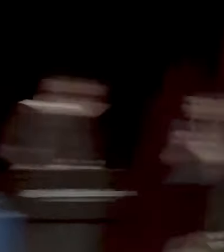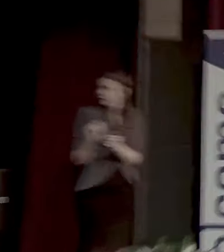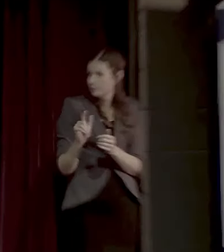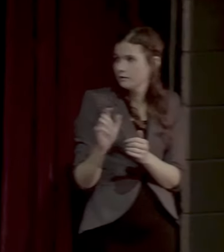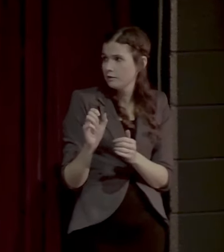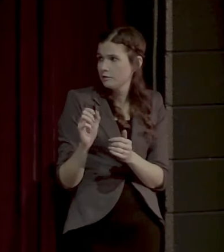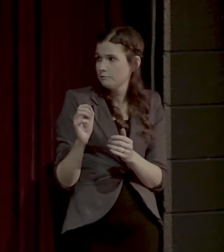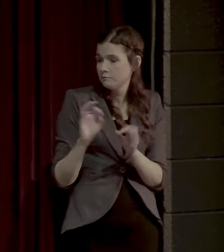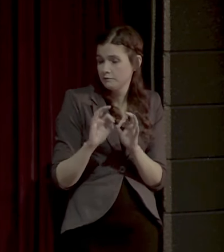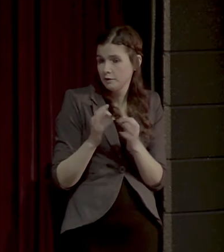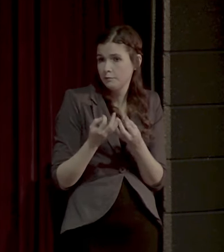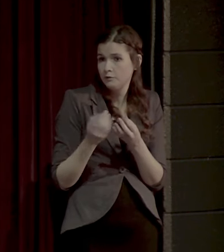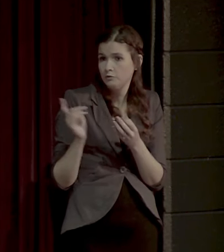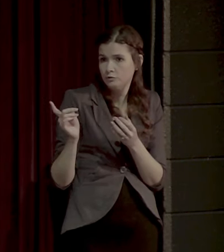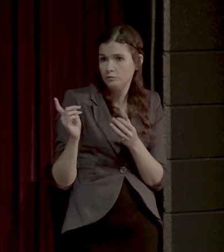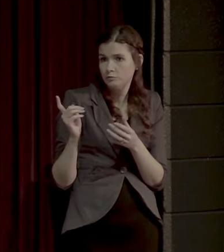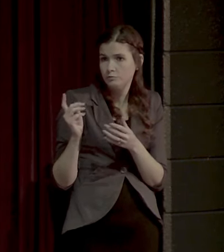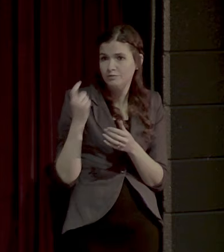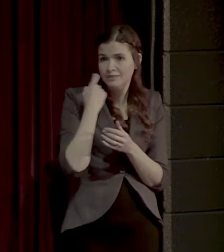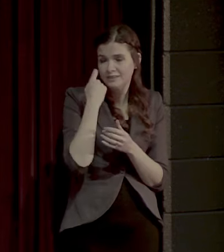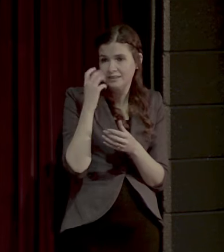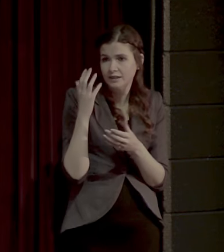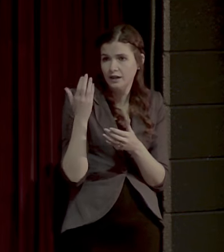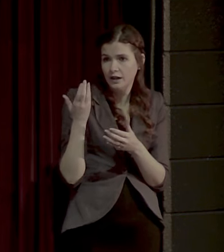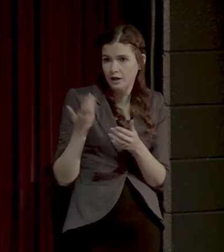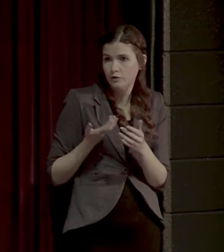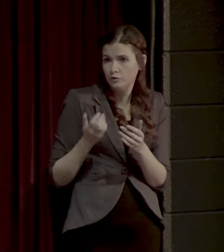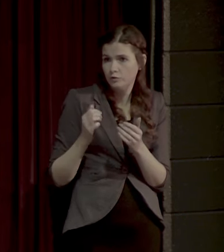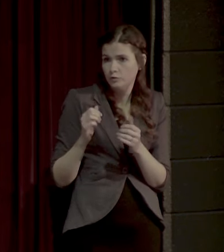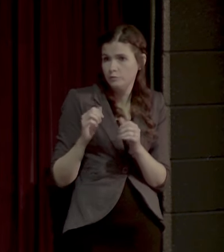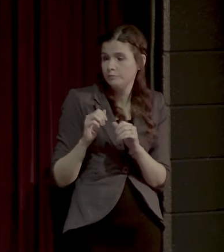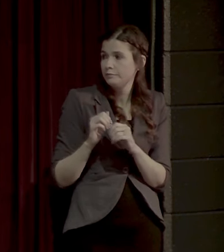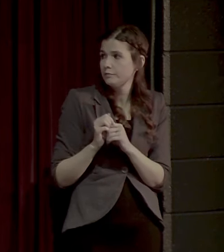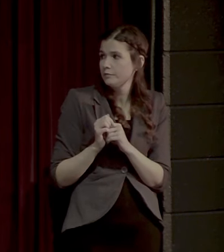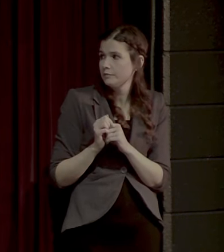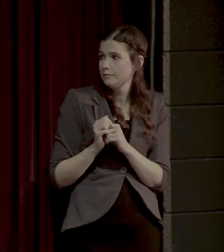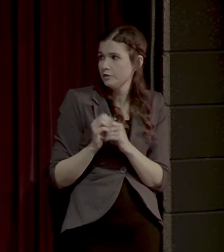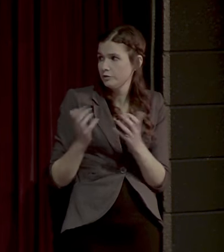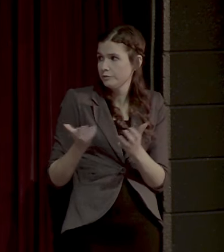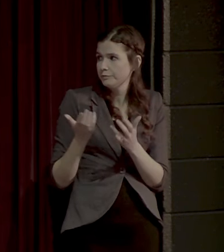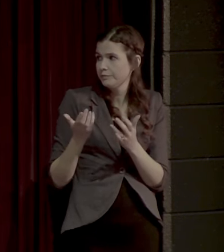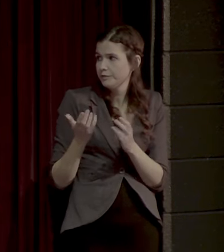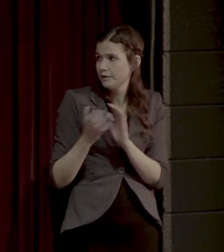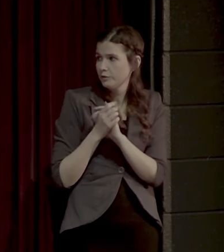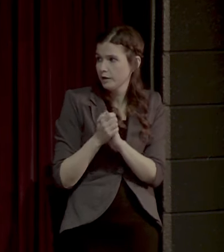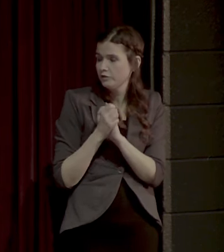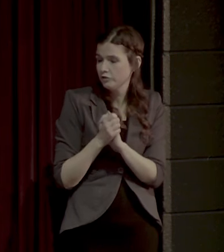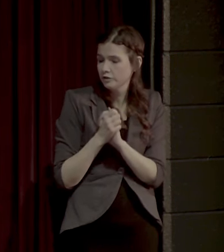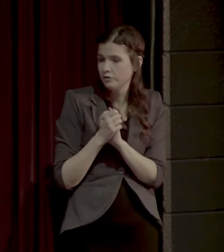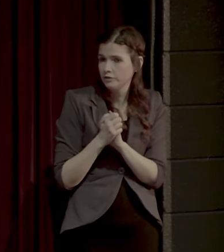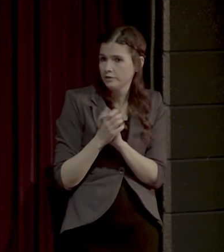recently hired as one of our associates in student services. Congratulations, Haley.